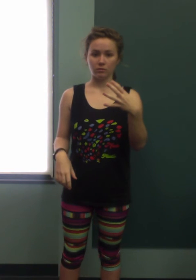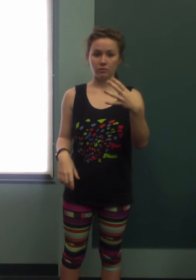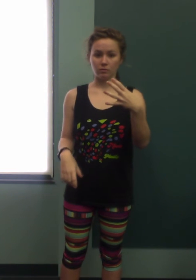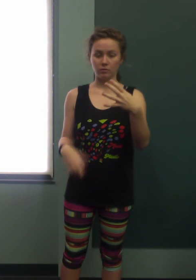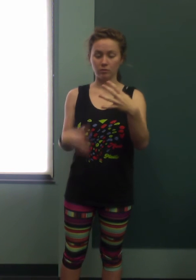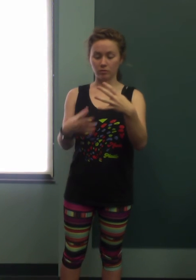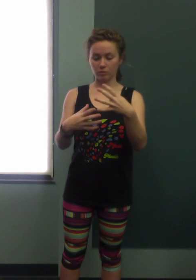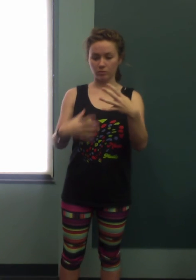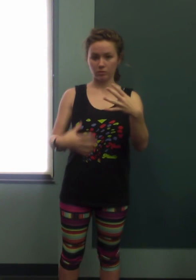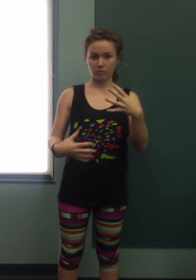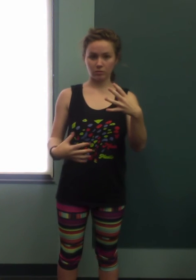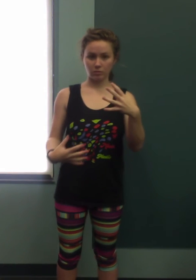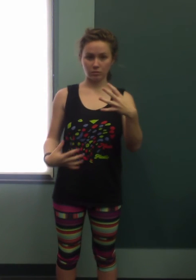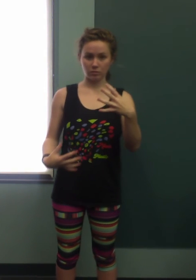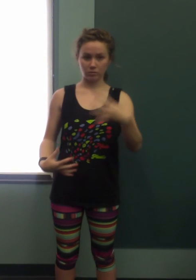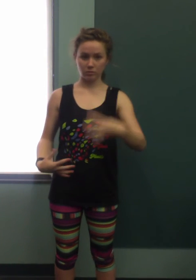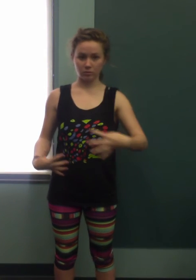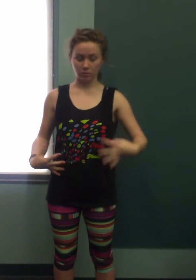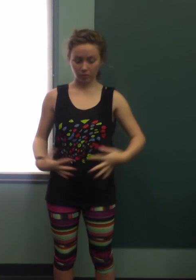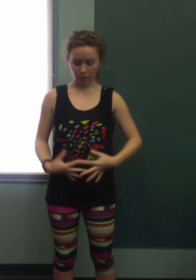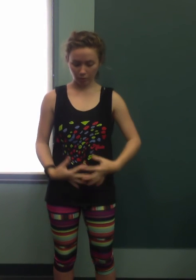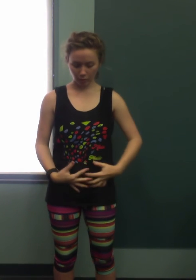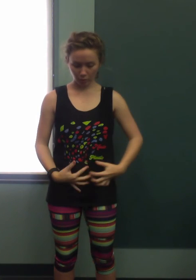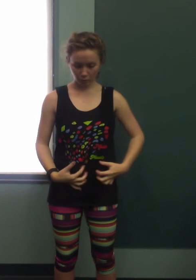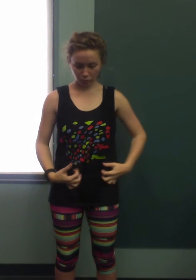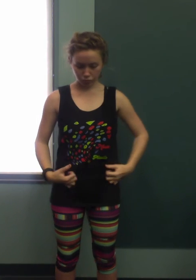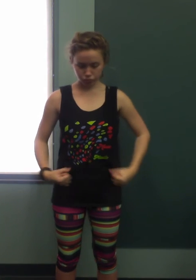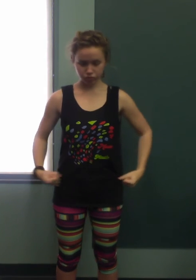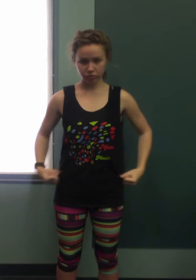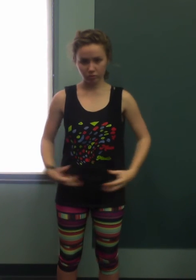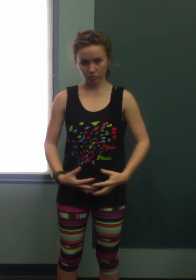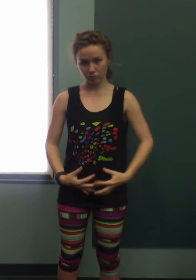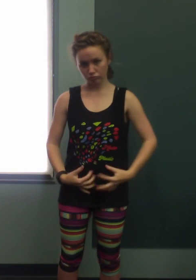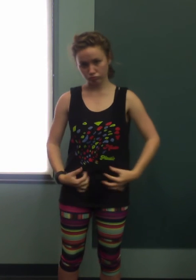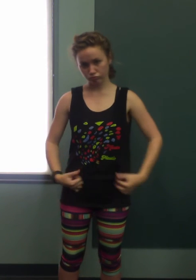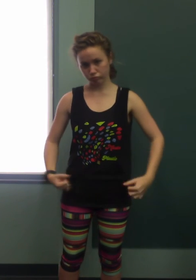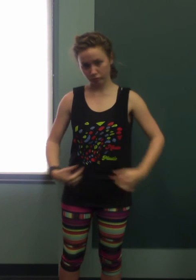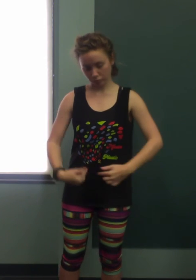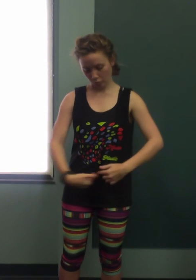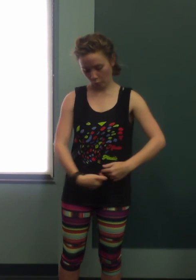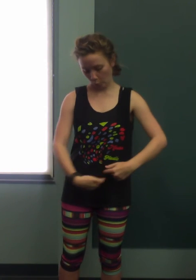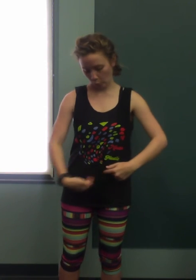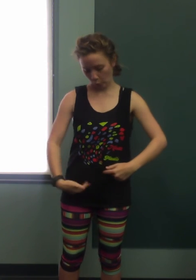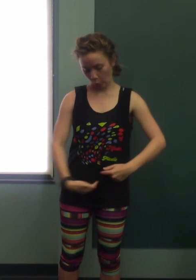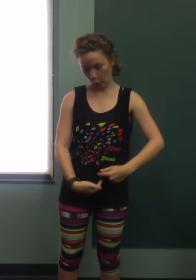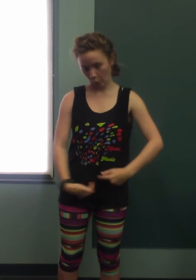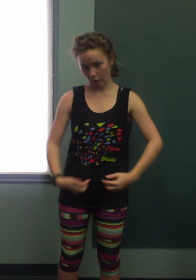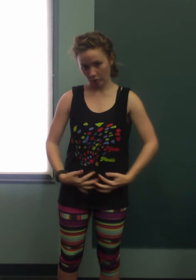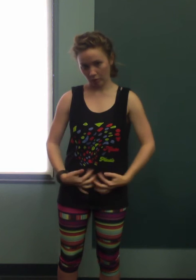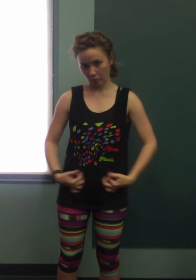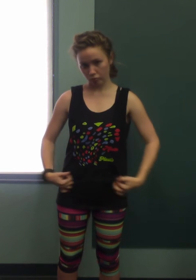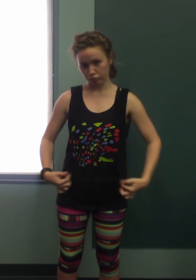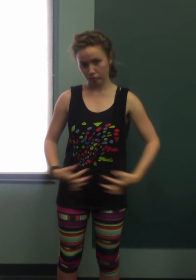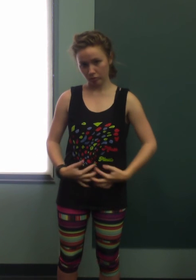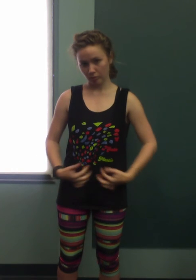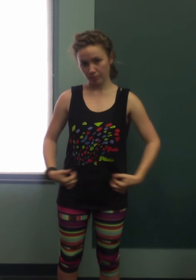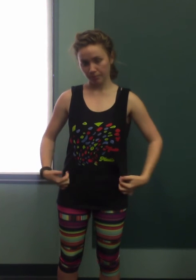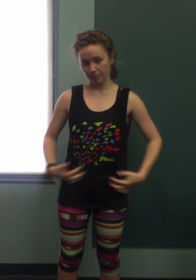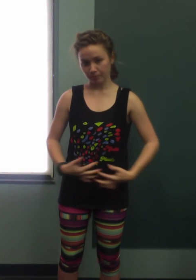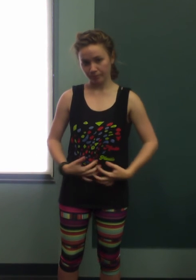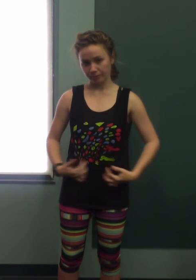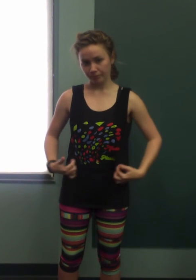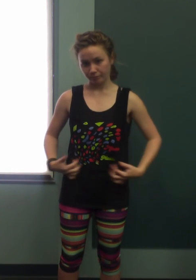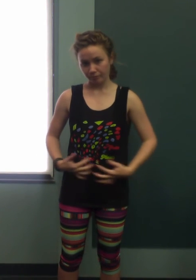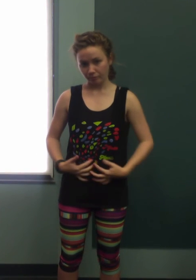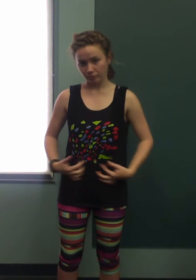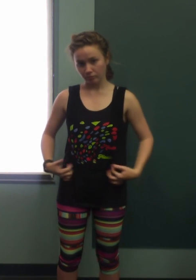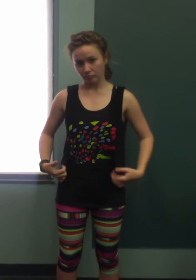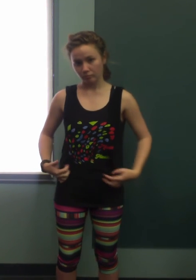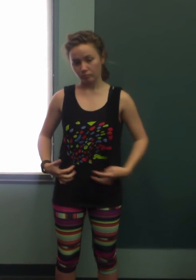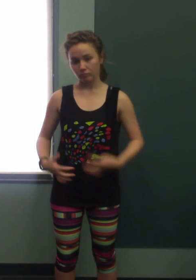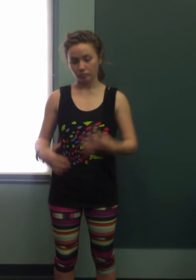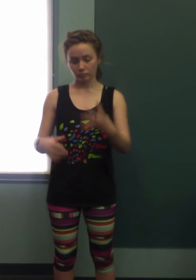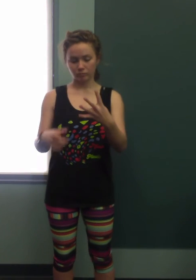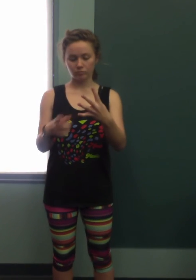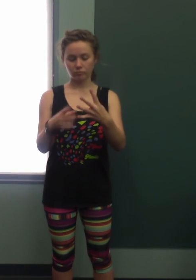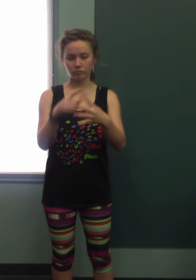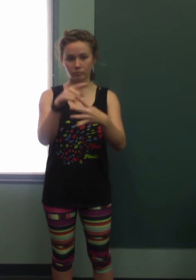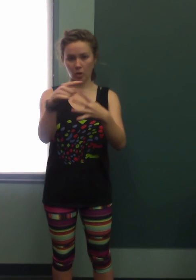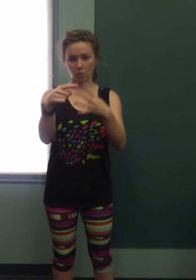reabsorb all these nutrients in through the small intestine. All of those vessels lead to the liver, where we figure out what we want to do with all those building blocks